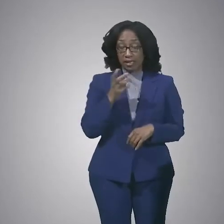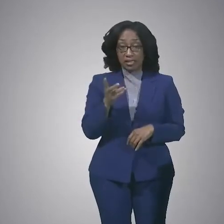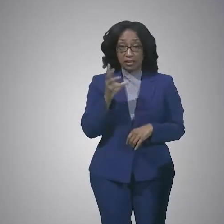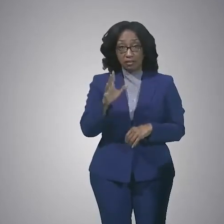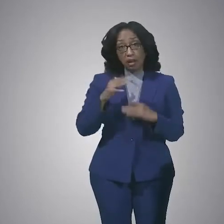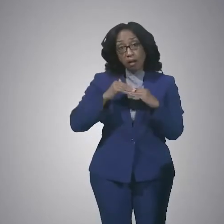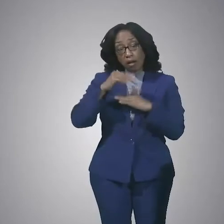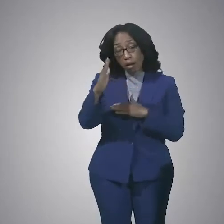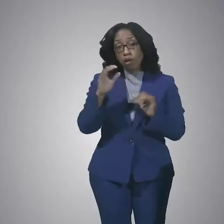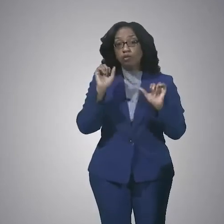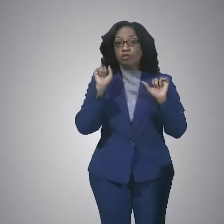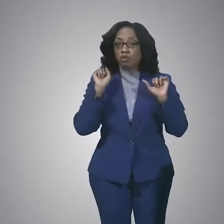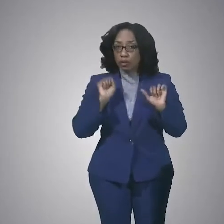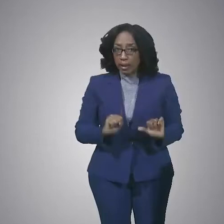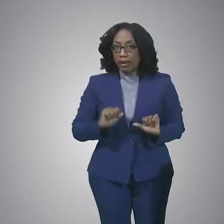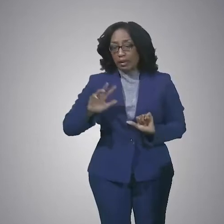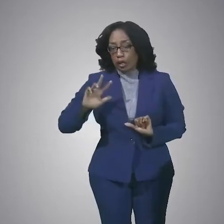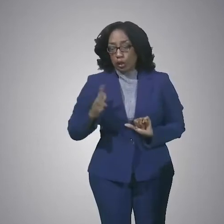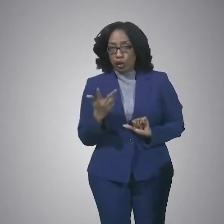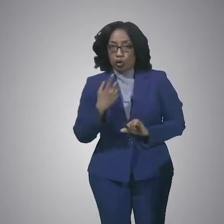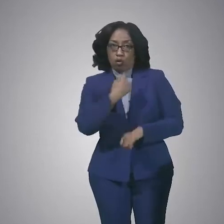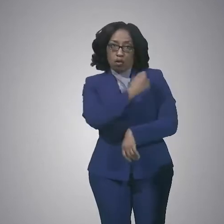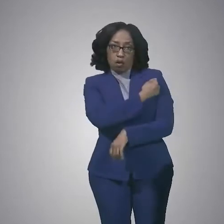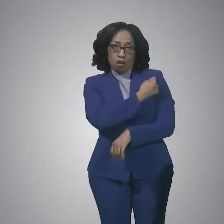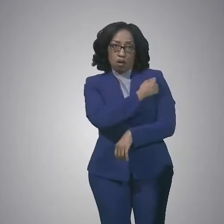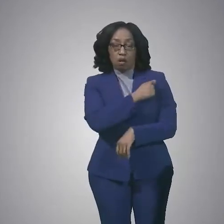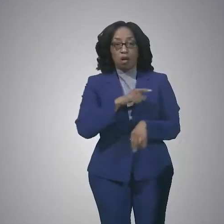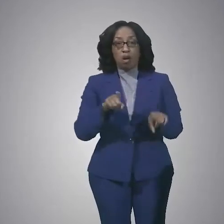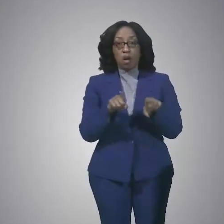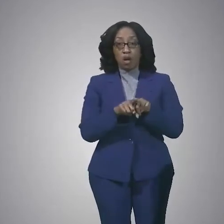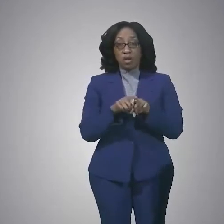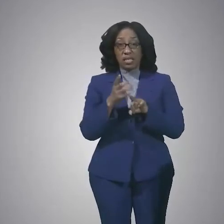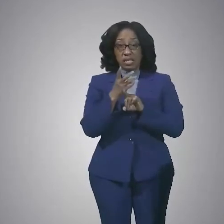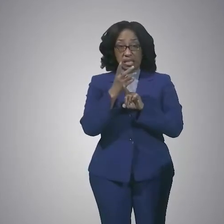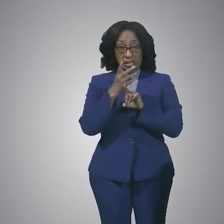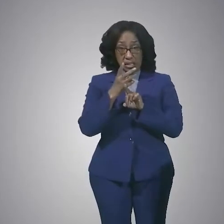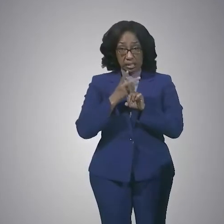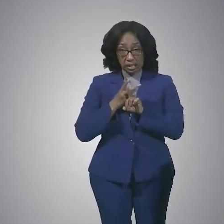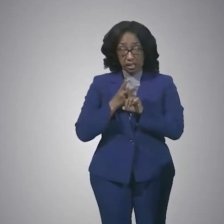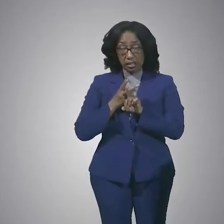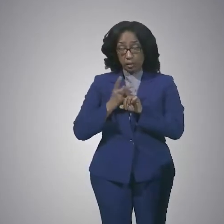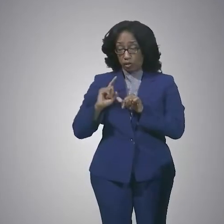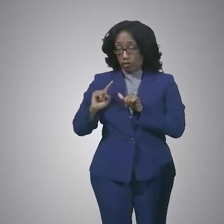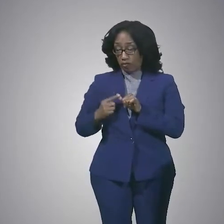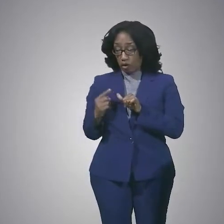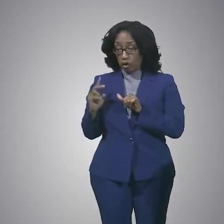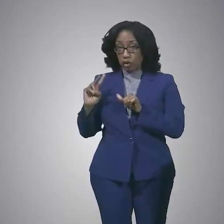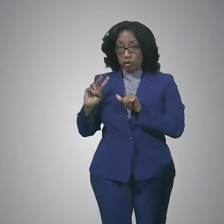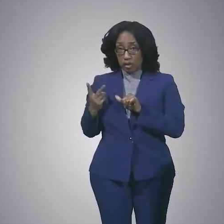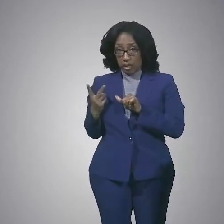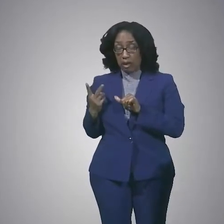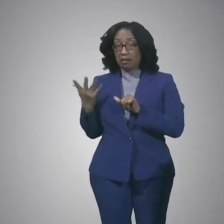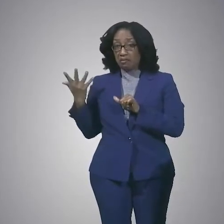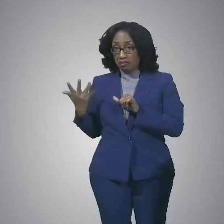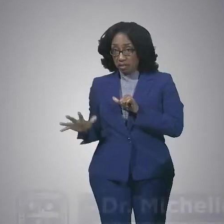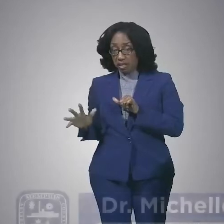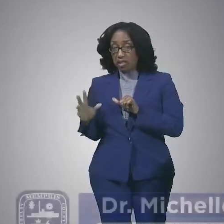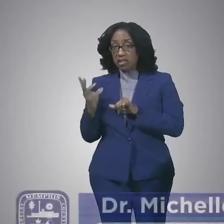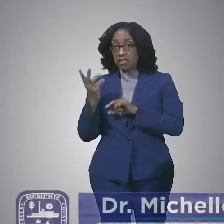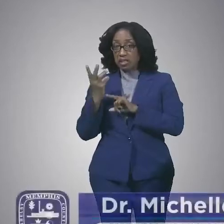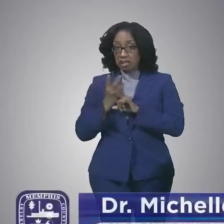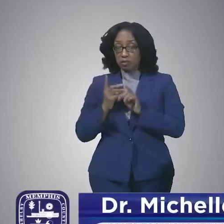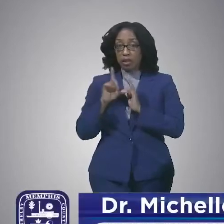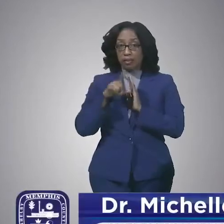is eligible to receive a third or booster dose 6 months after completing the first 2 doses. Others 18